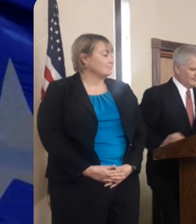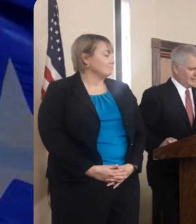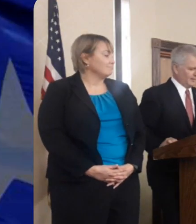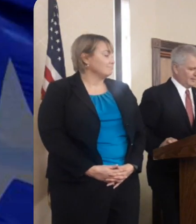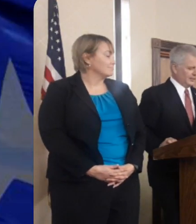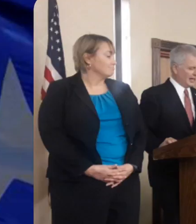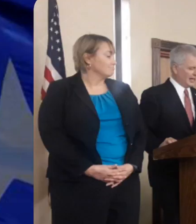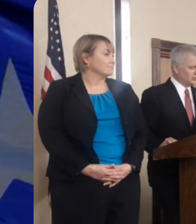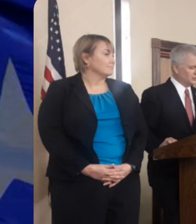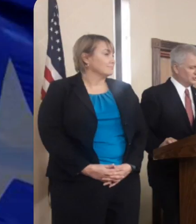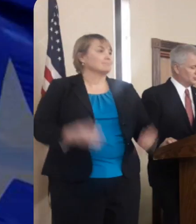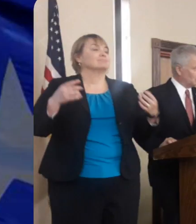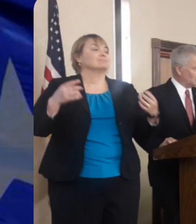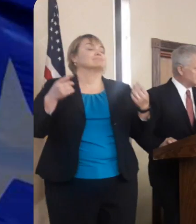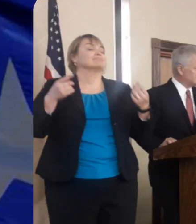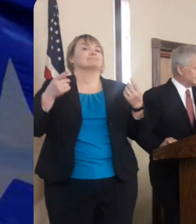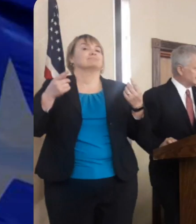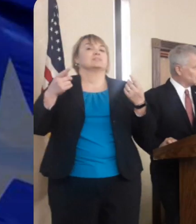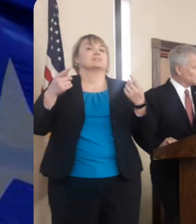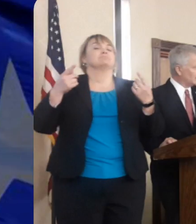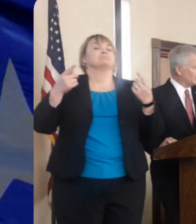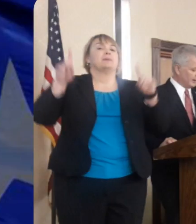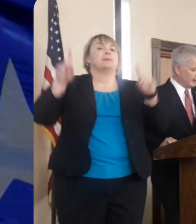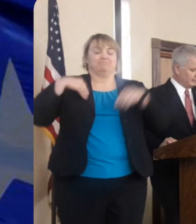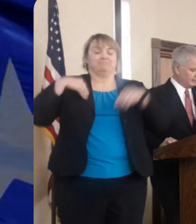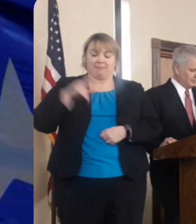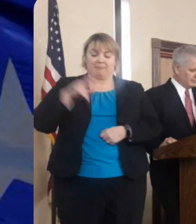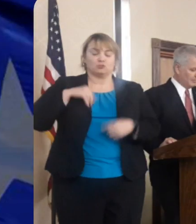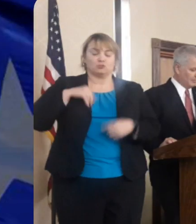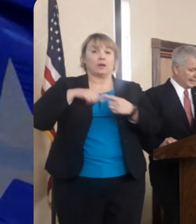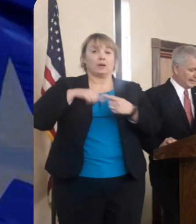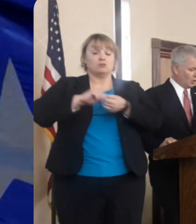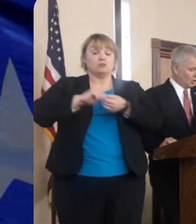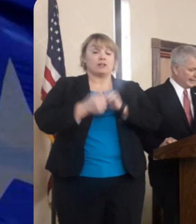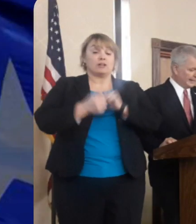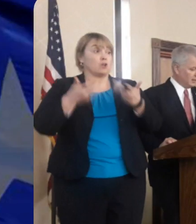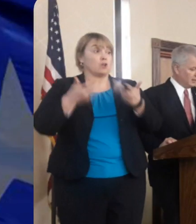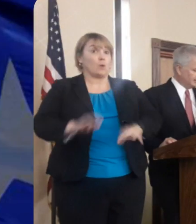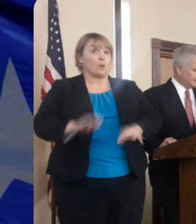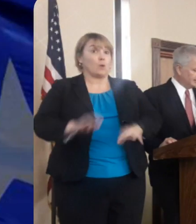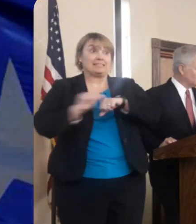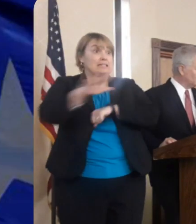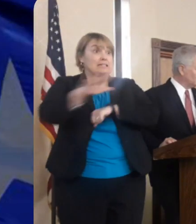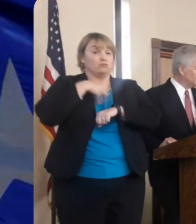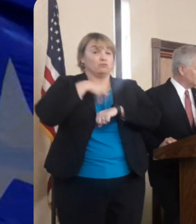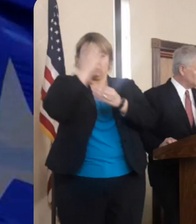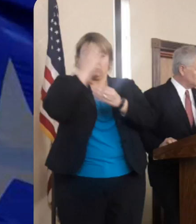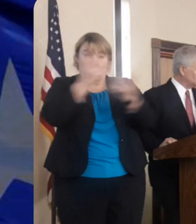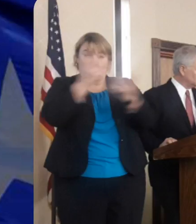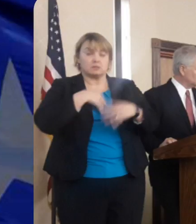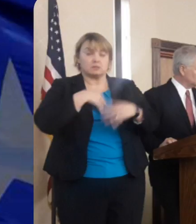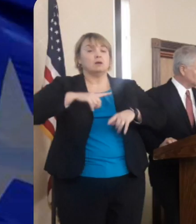the changes noticed, except we had already, the body already undid the removal of 2.